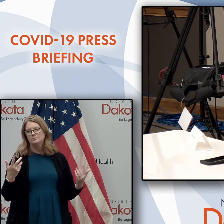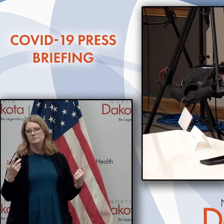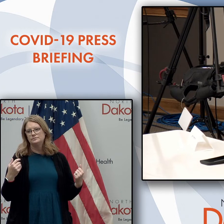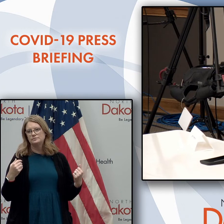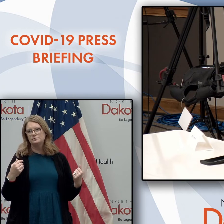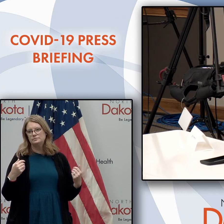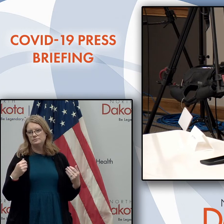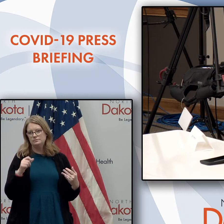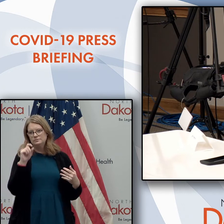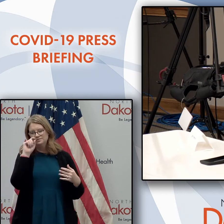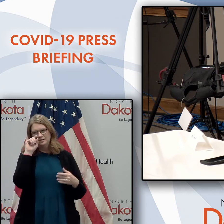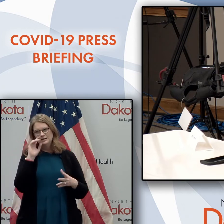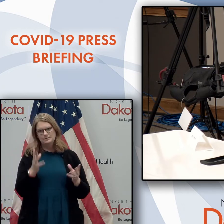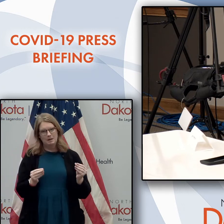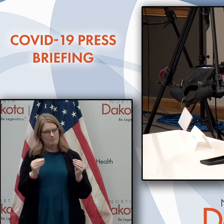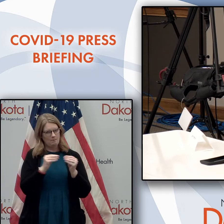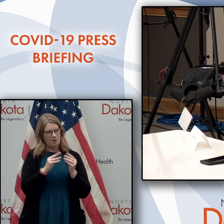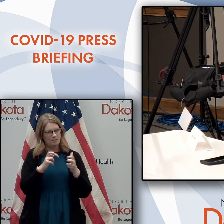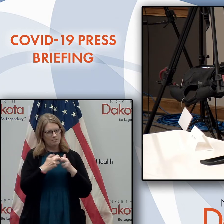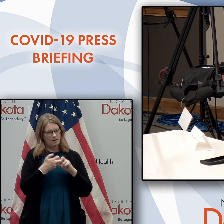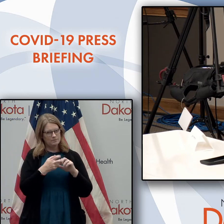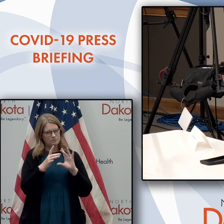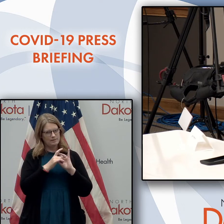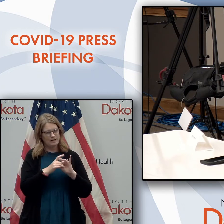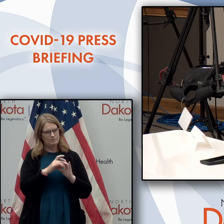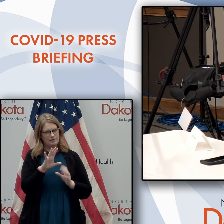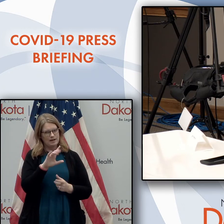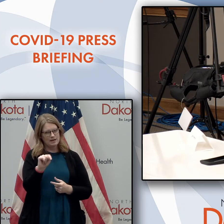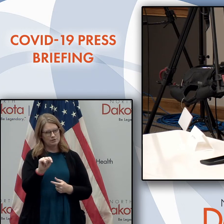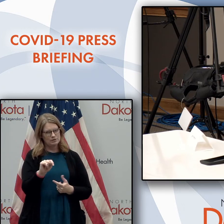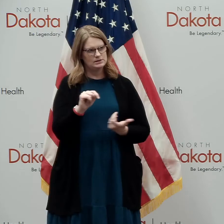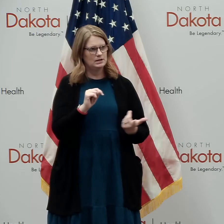going to cause even further problems with contact tracing?